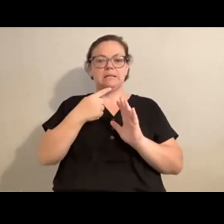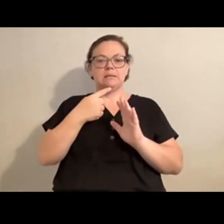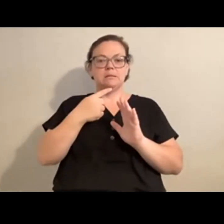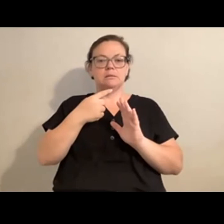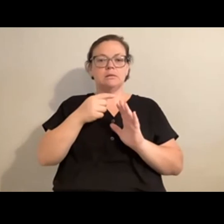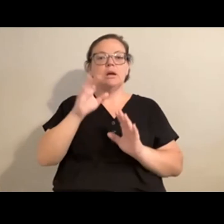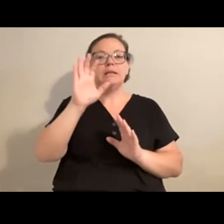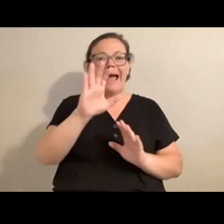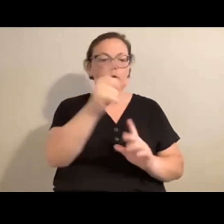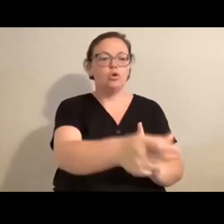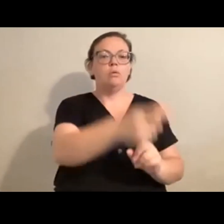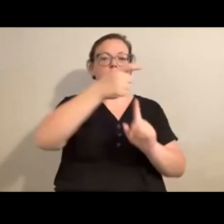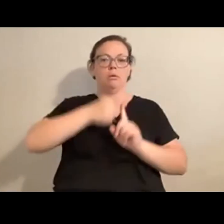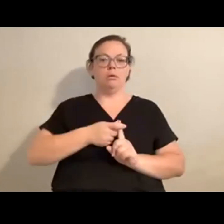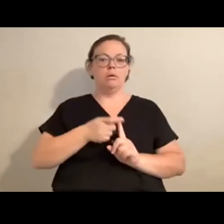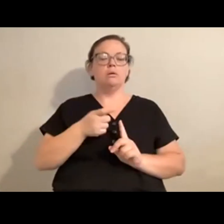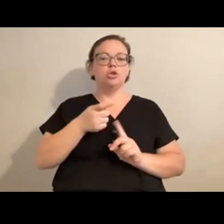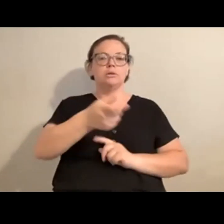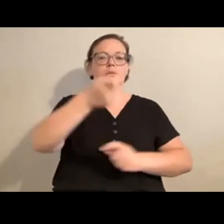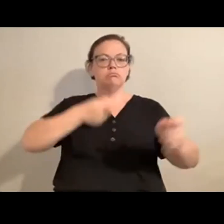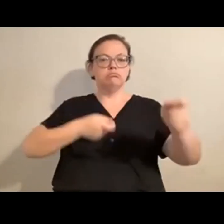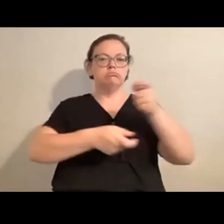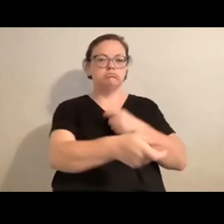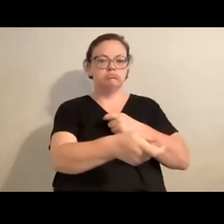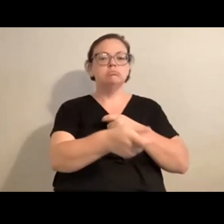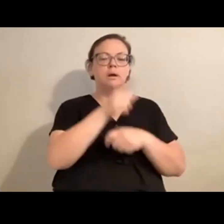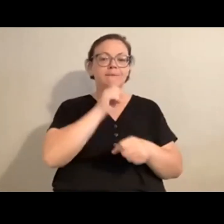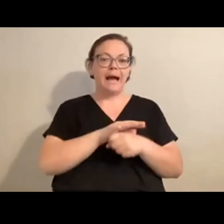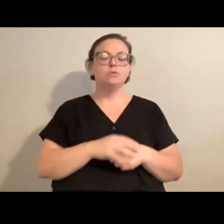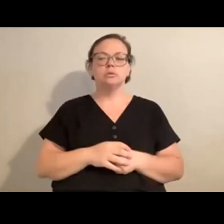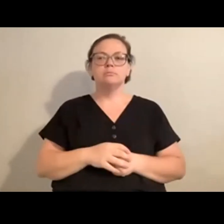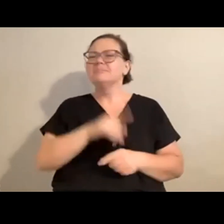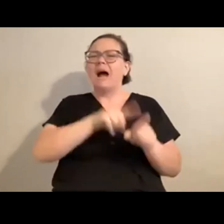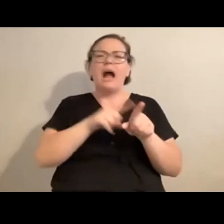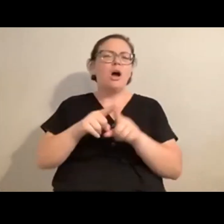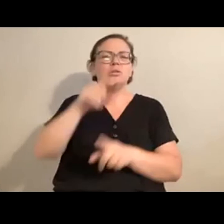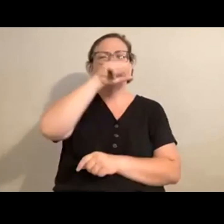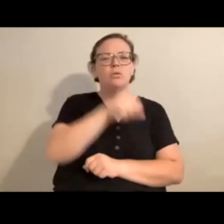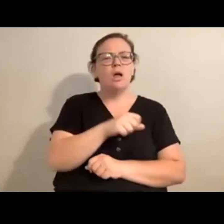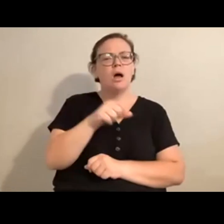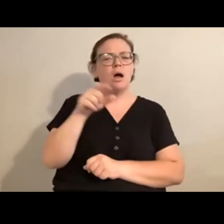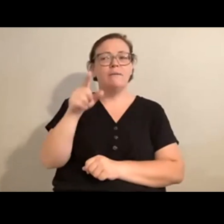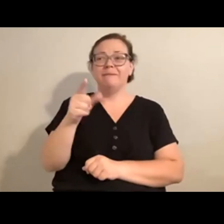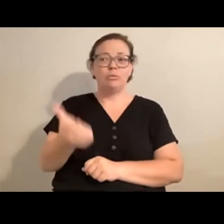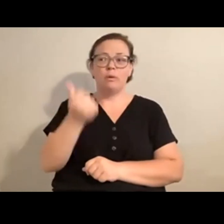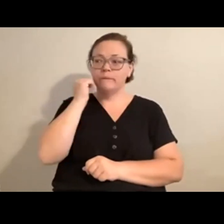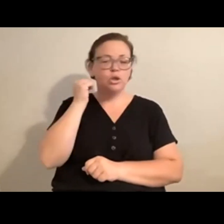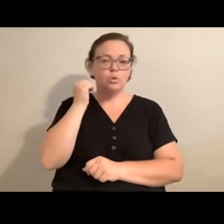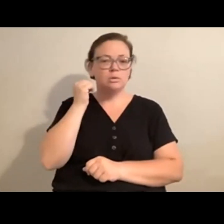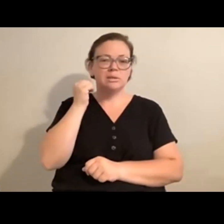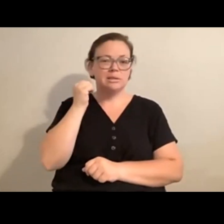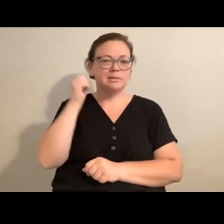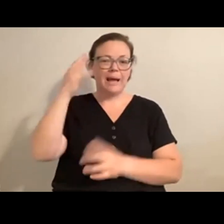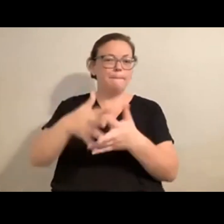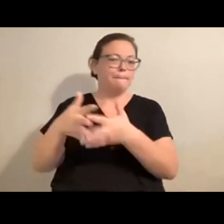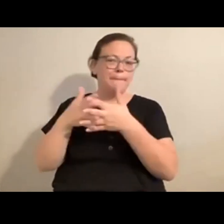me, right? So there's this exchange of vows. I also just love that he refuses to capitalize America. And